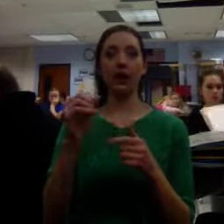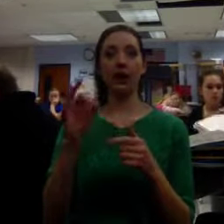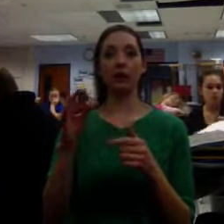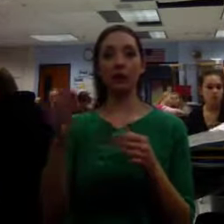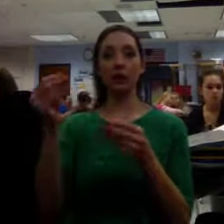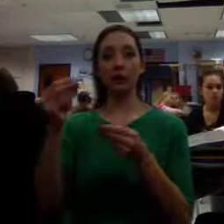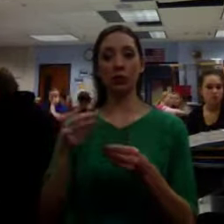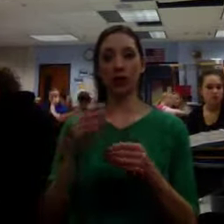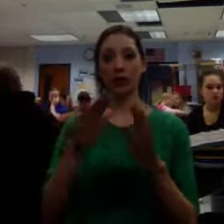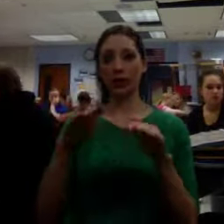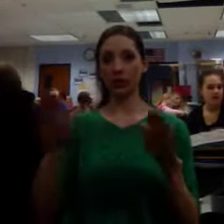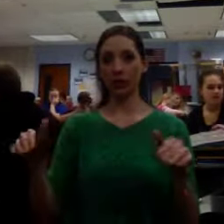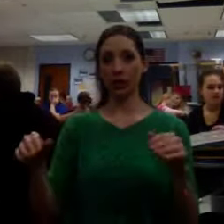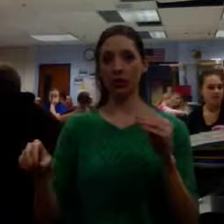right, questions?